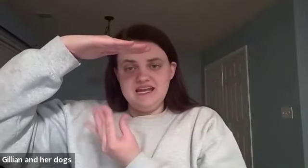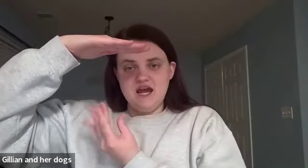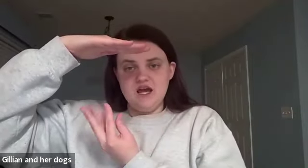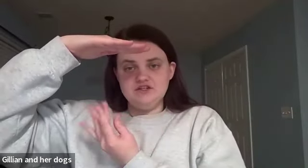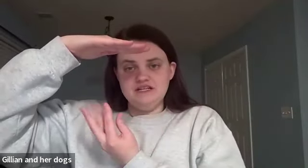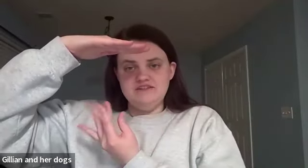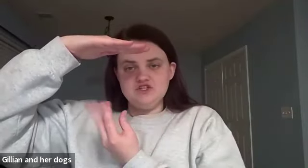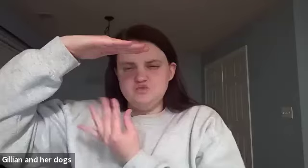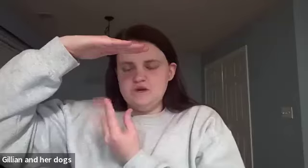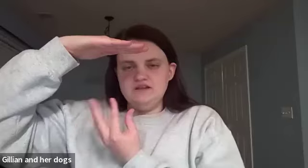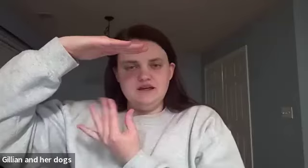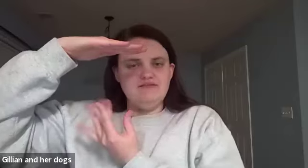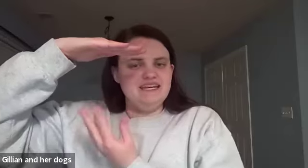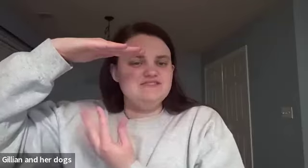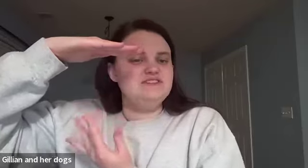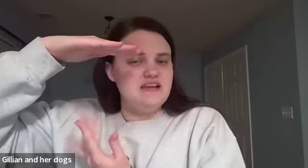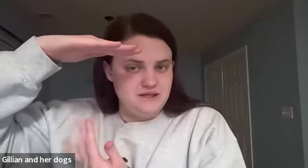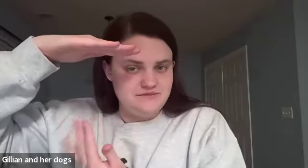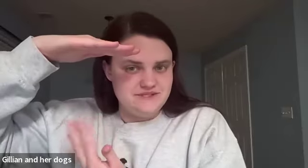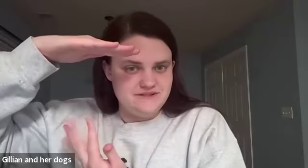hand underneath wiggling like it's flames.